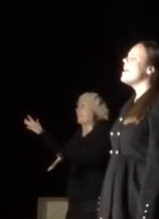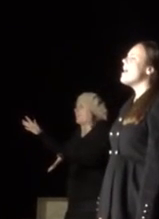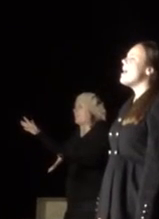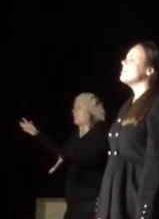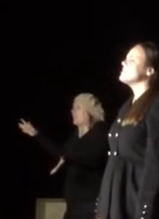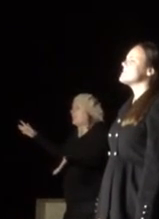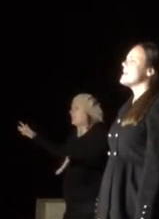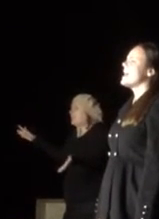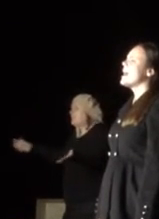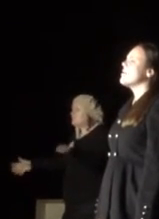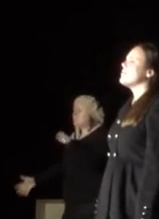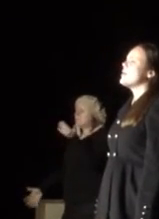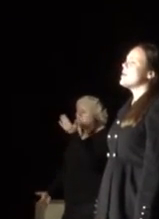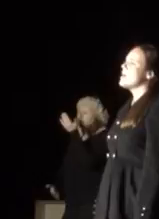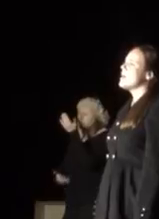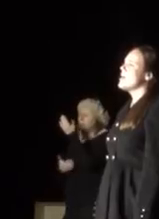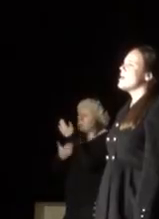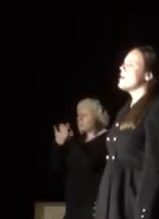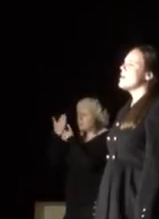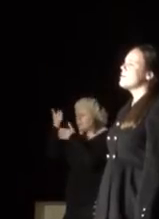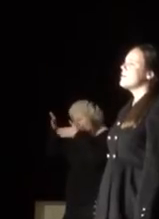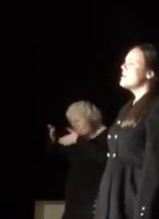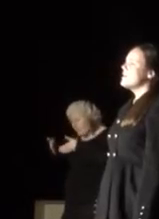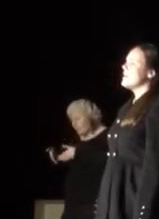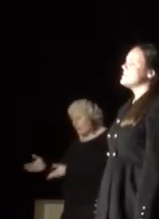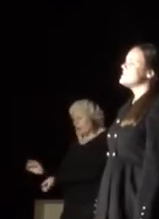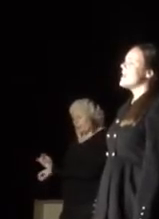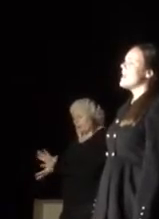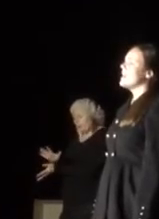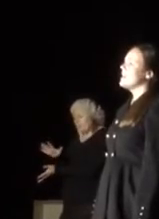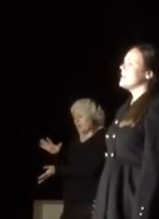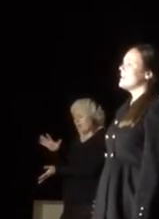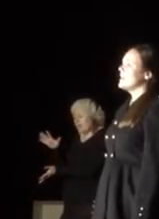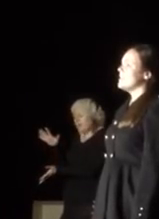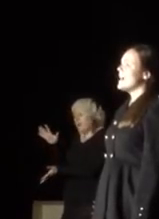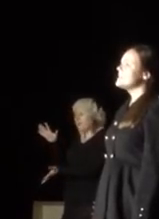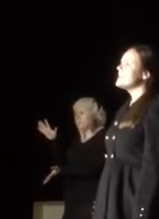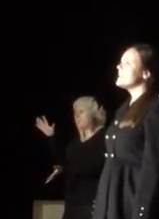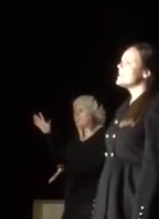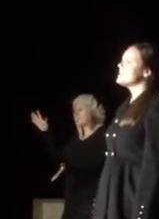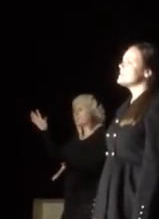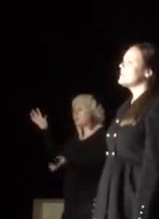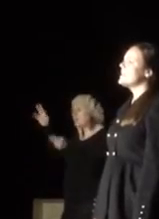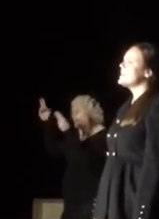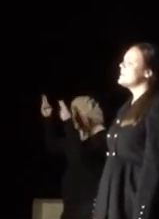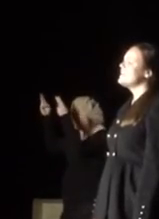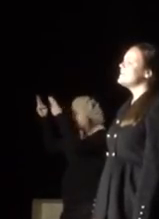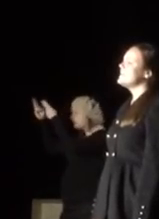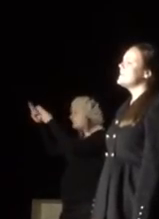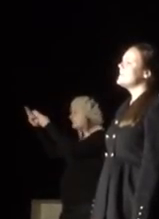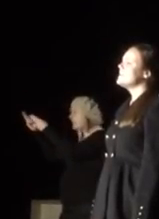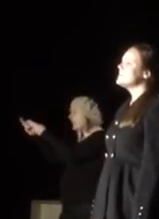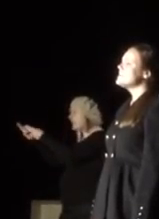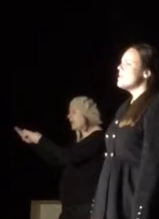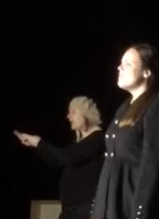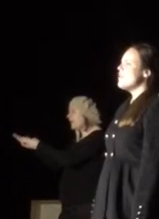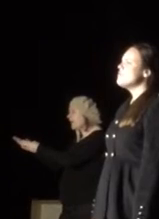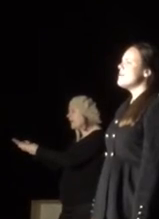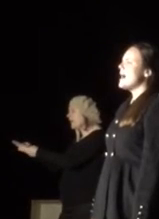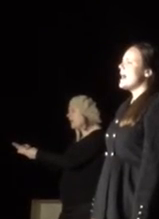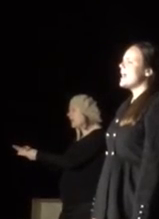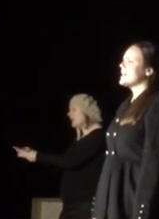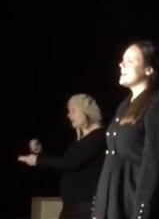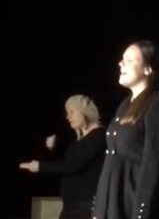petals their birth They say that his plea Things